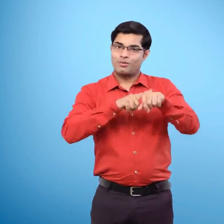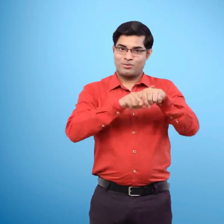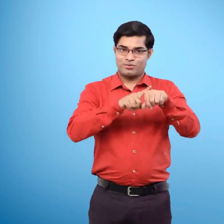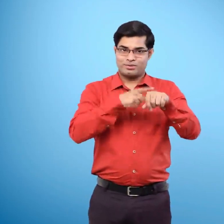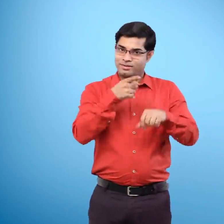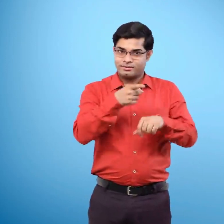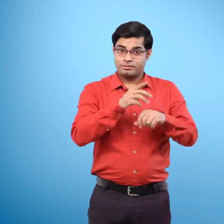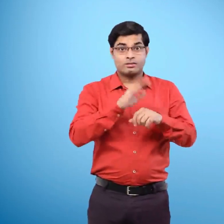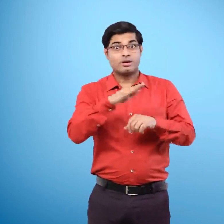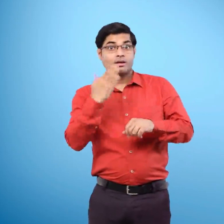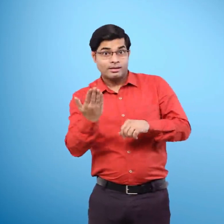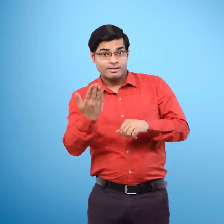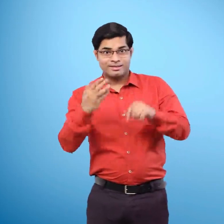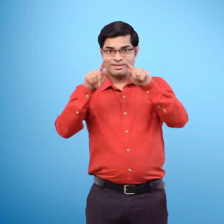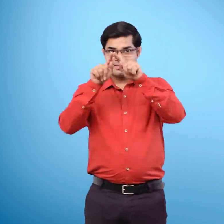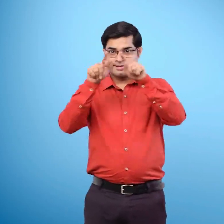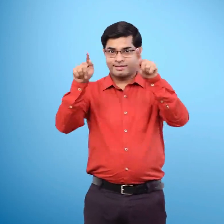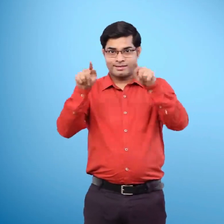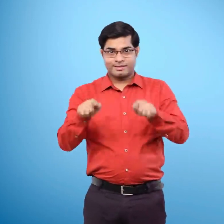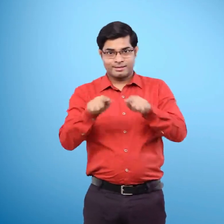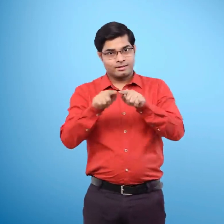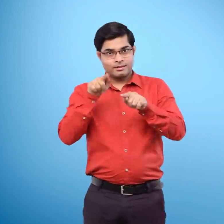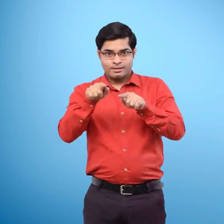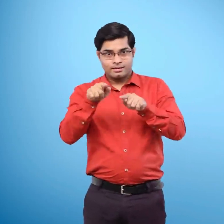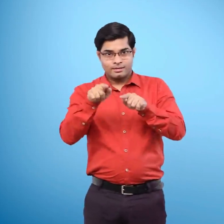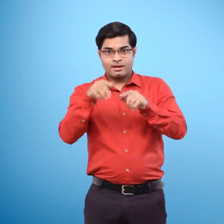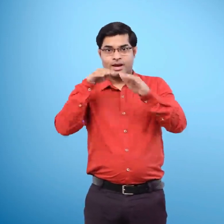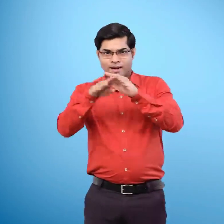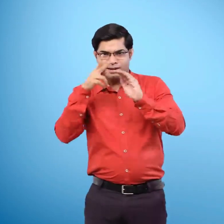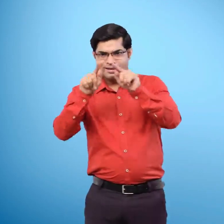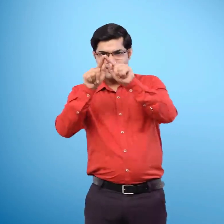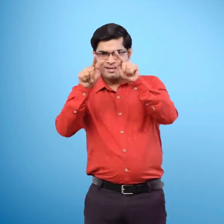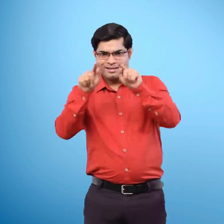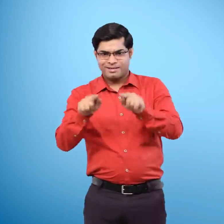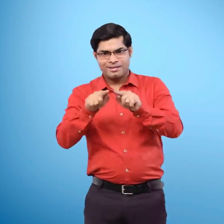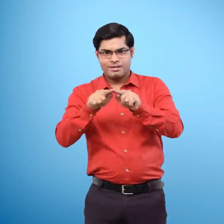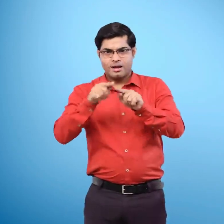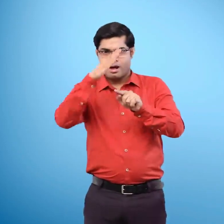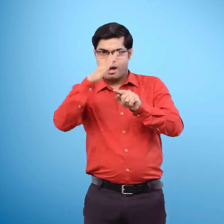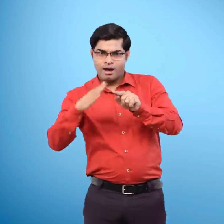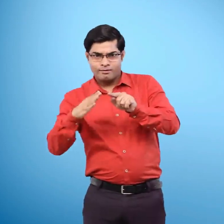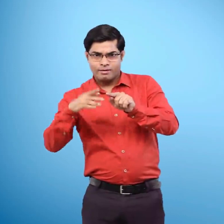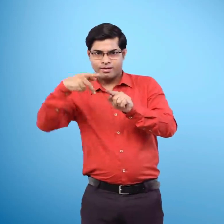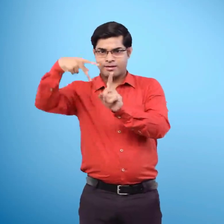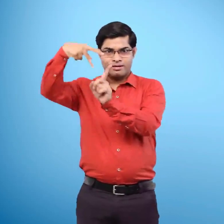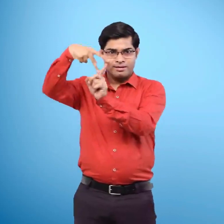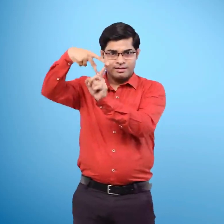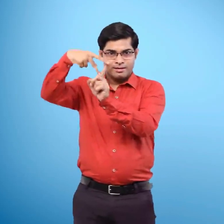Brown color rectangle. Box 2. Upper yellow triangle and bottom brown triangle making a